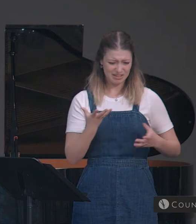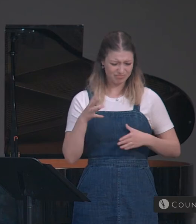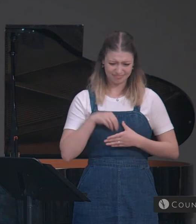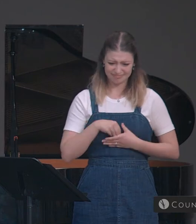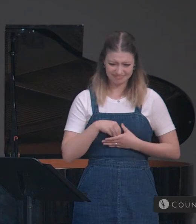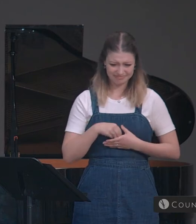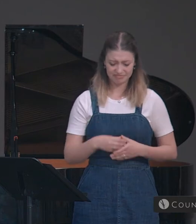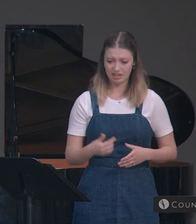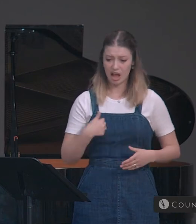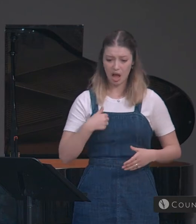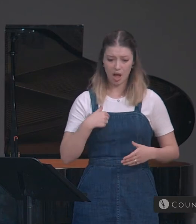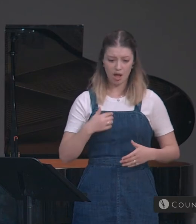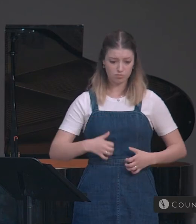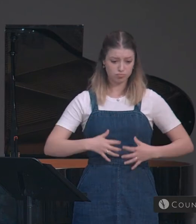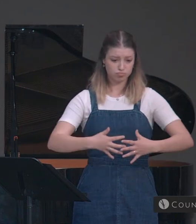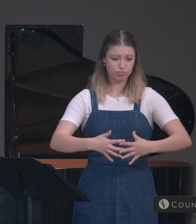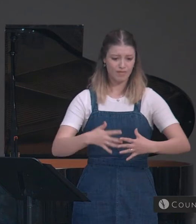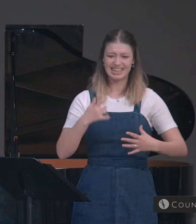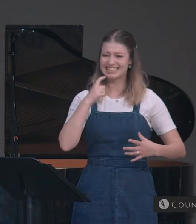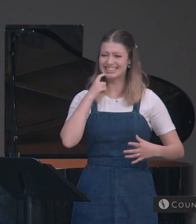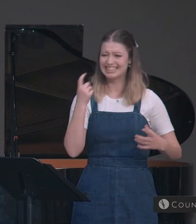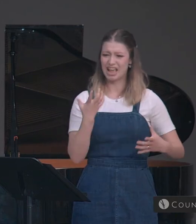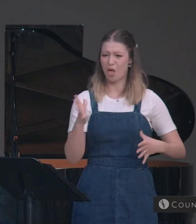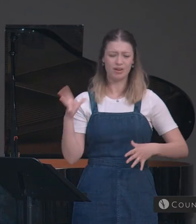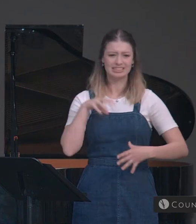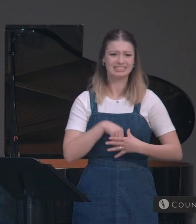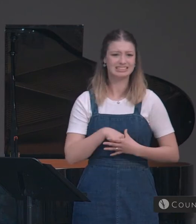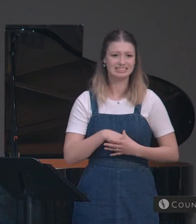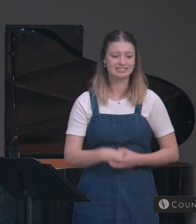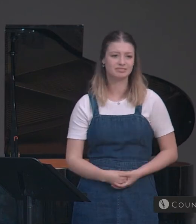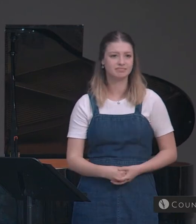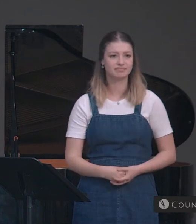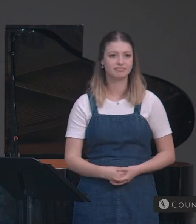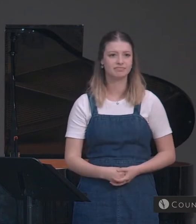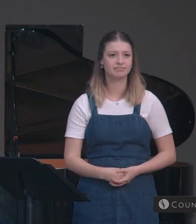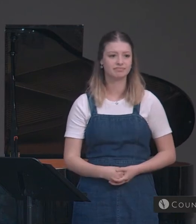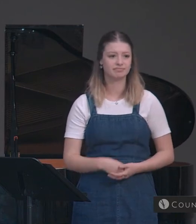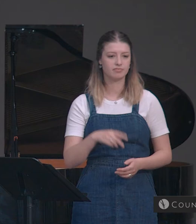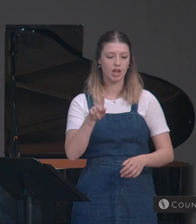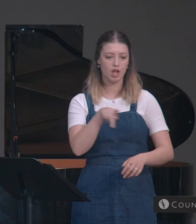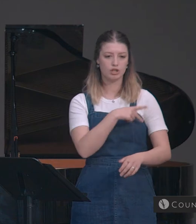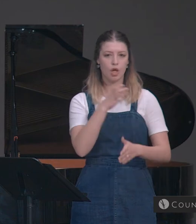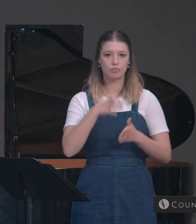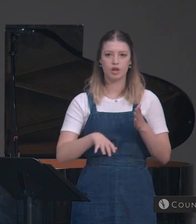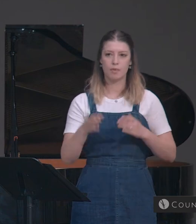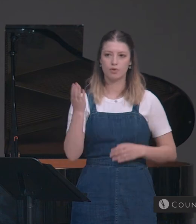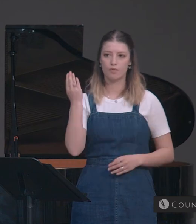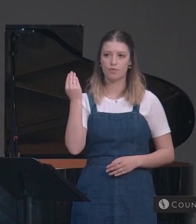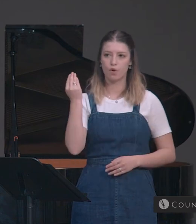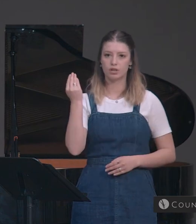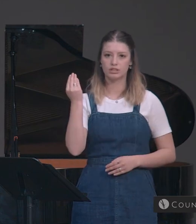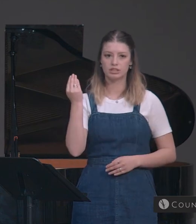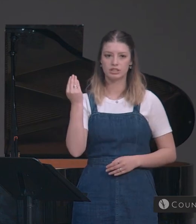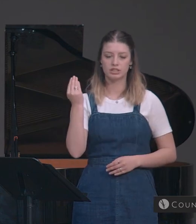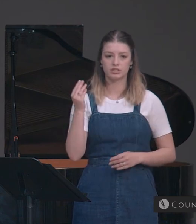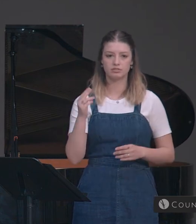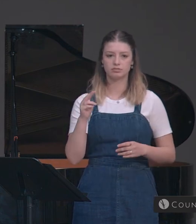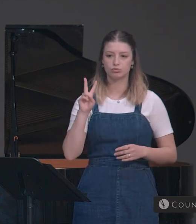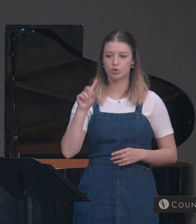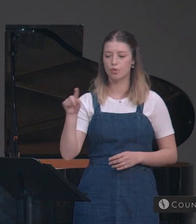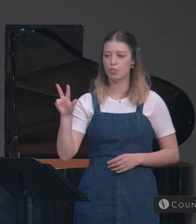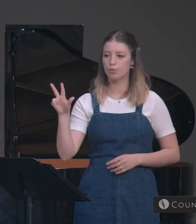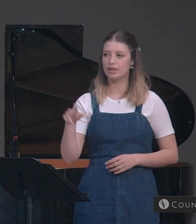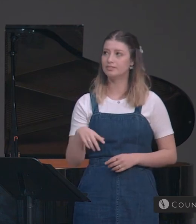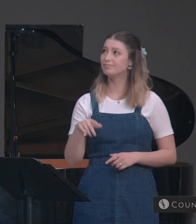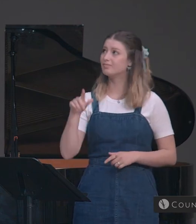me." In Psalm chapter 14, verses 2 and 3, we read, "The Lord looks down from heaven